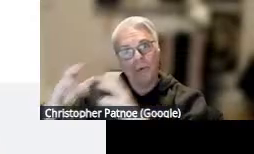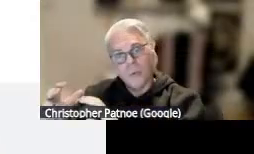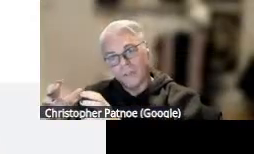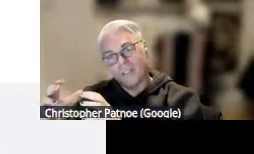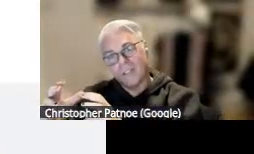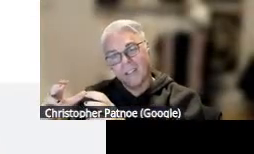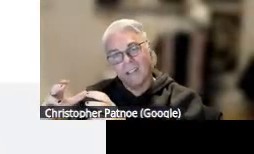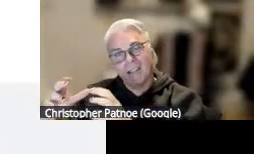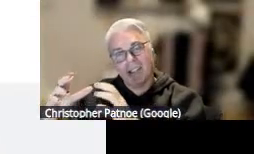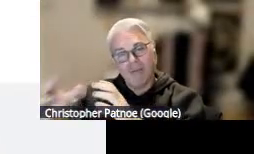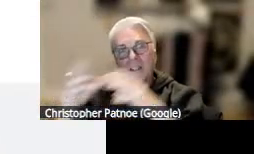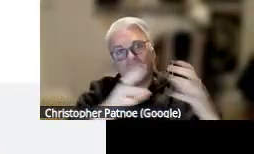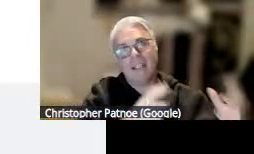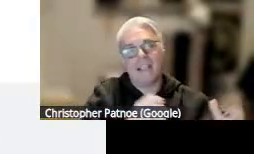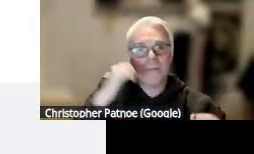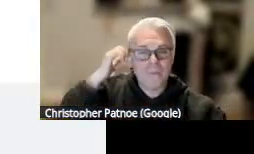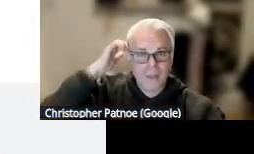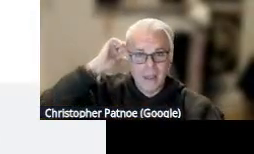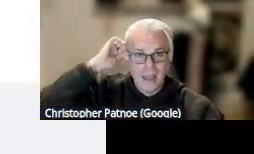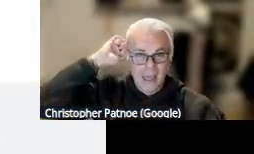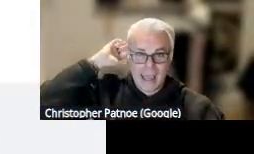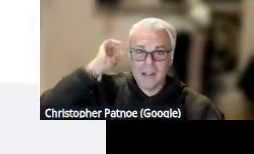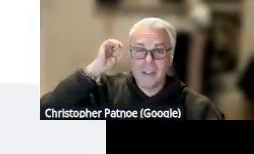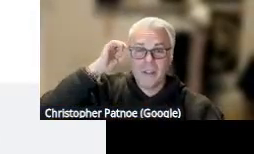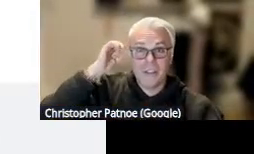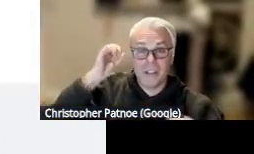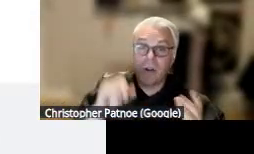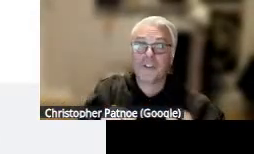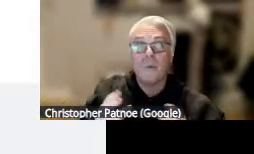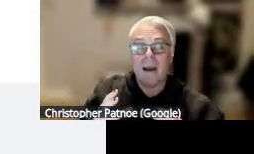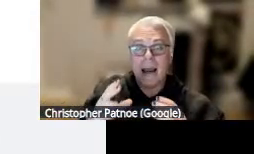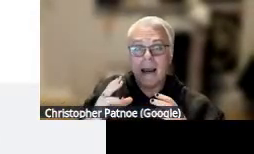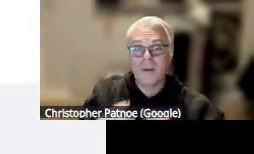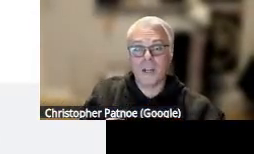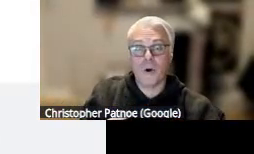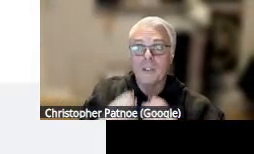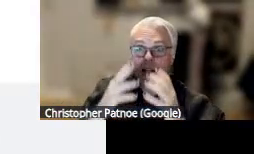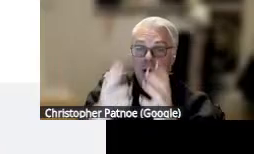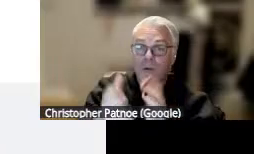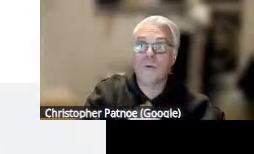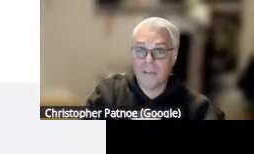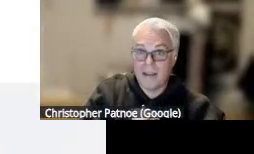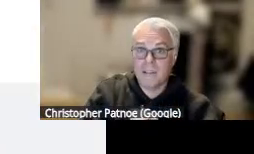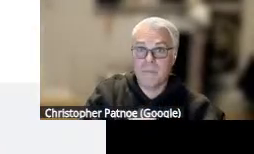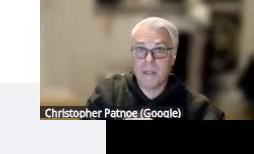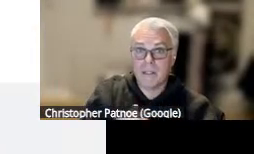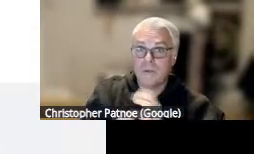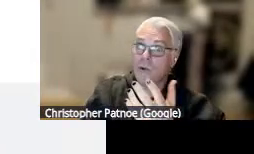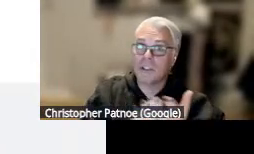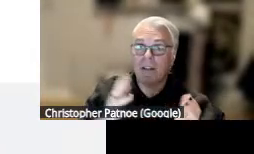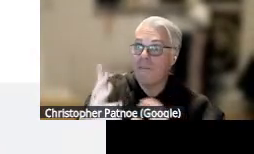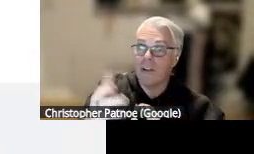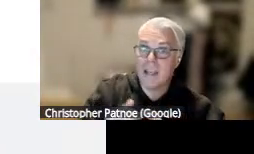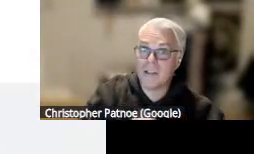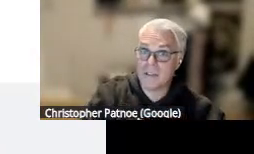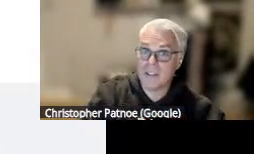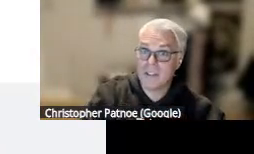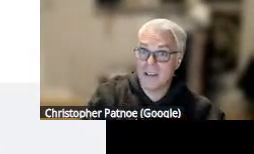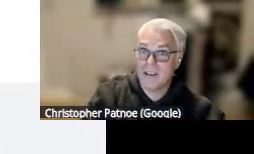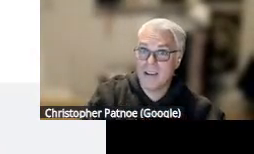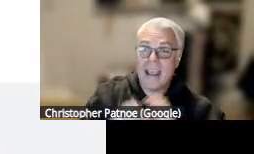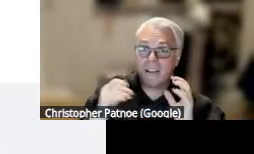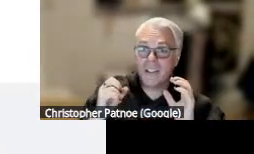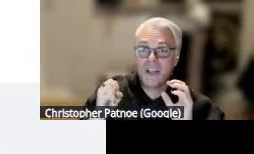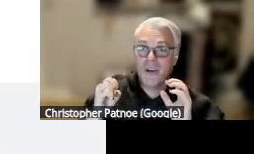these tools to meet your need. And this is also why I'm not only talking about Google things, because Google doesn't have all the